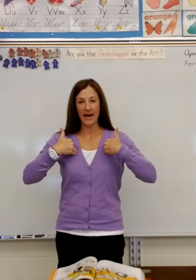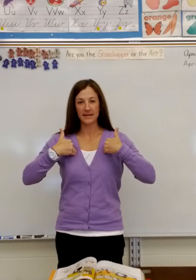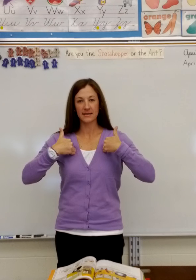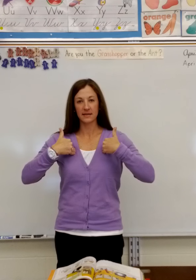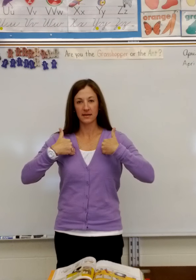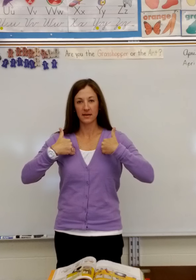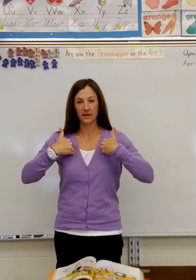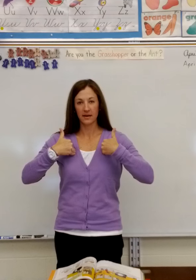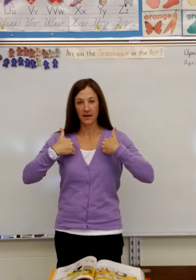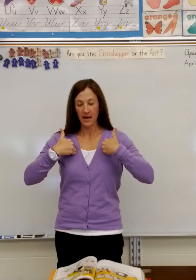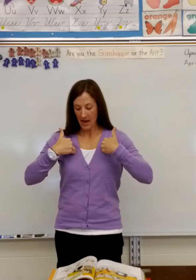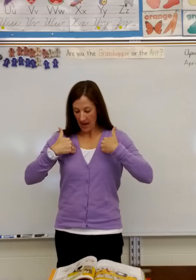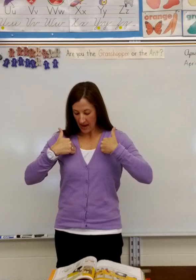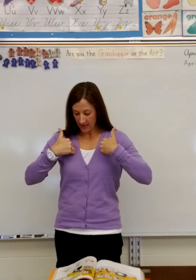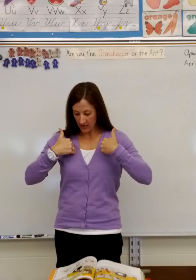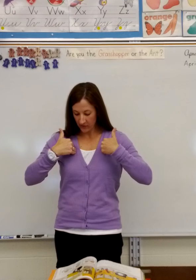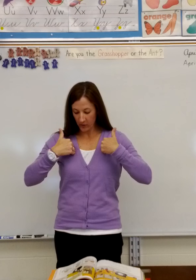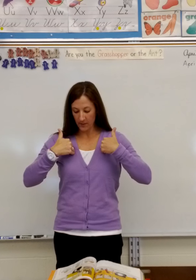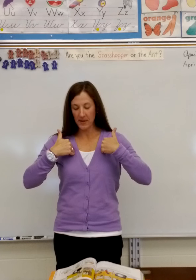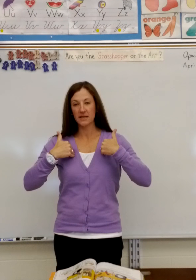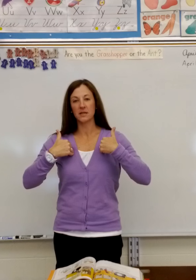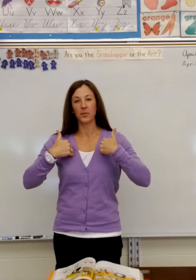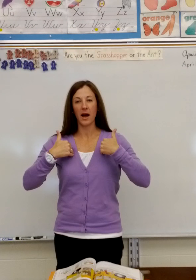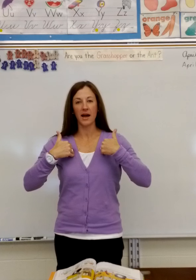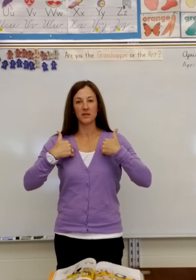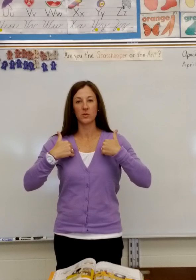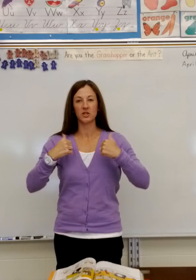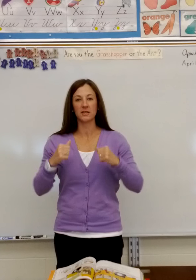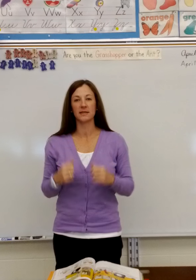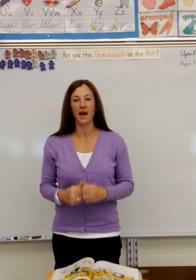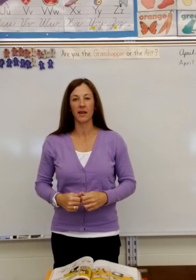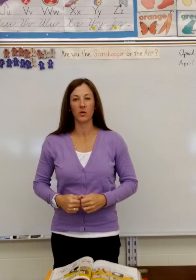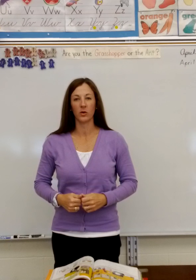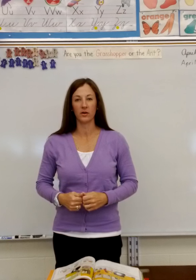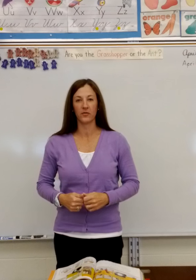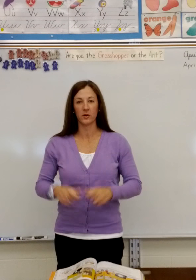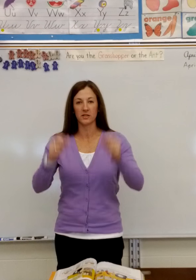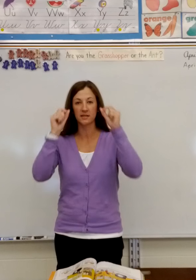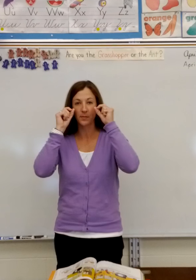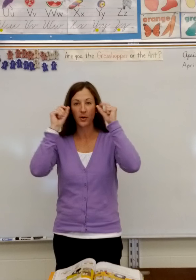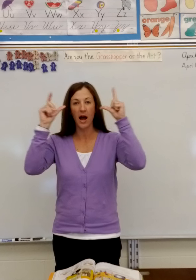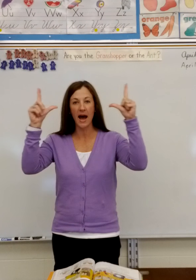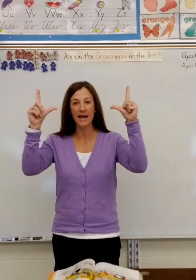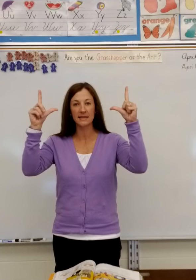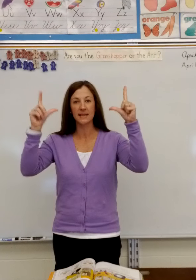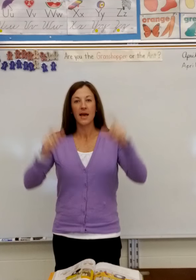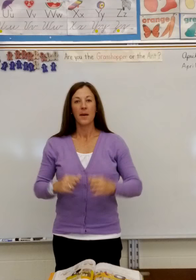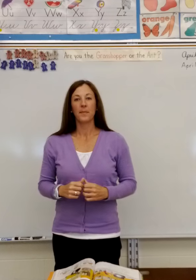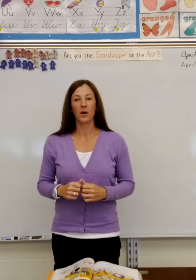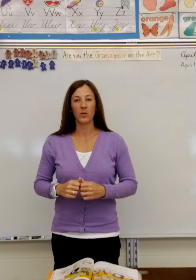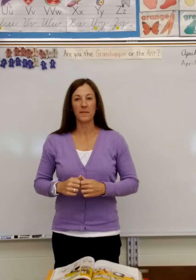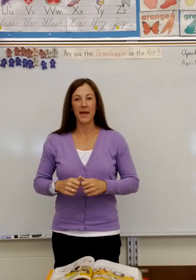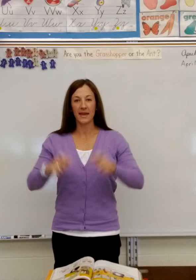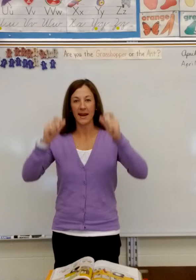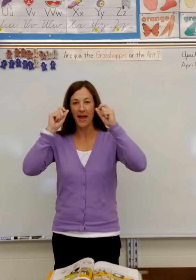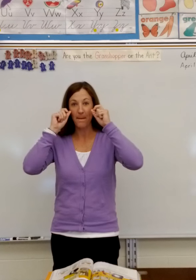has, and then for a big surprise, we just sign the word for surprise, but we make it a